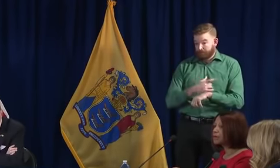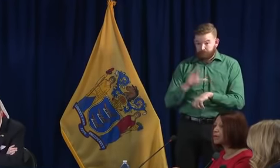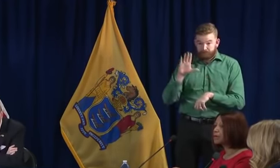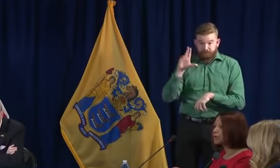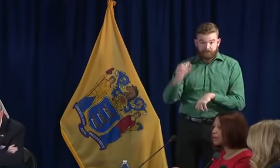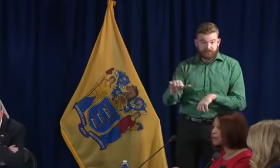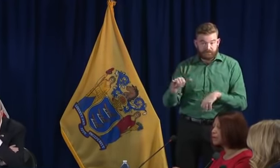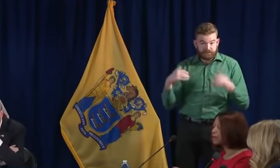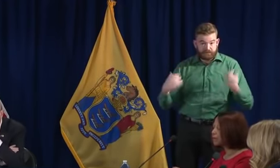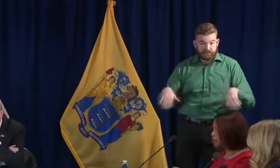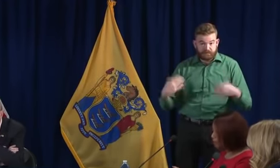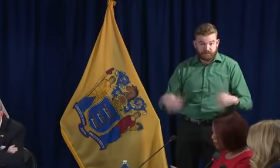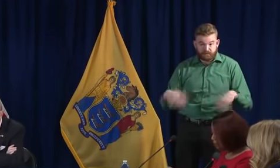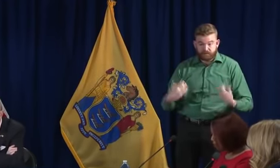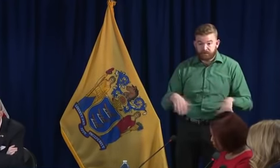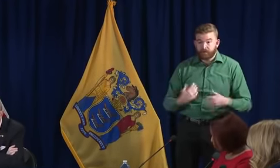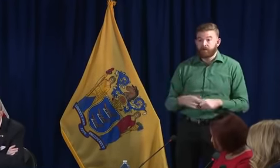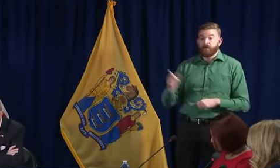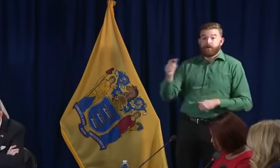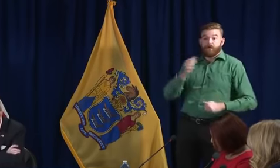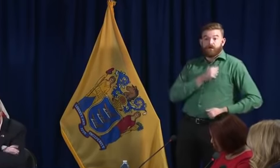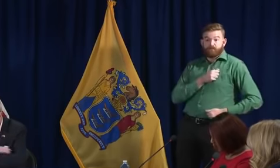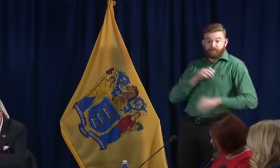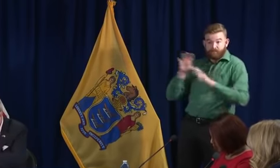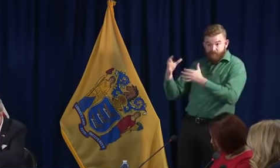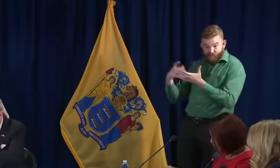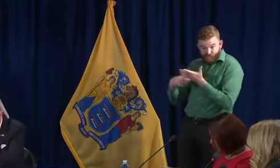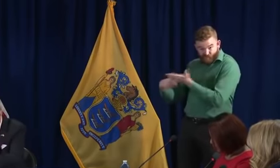Army Corps, we had a very constructive call